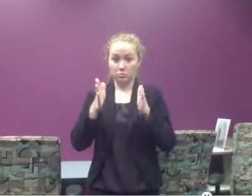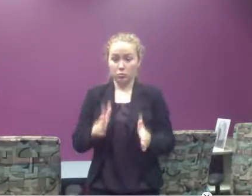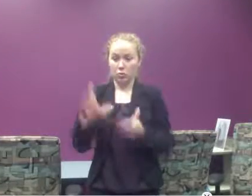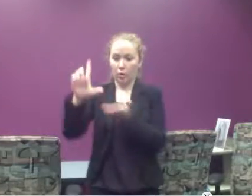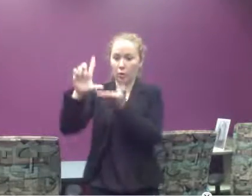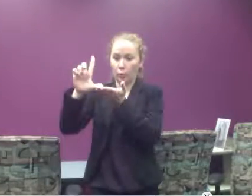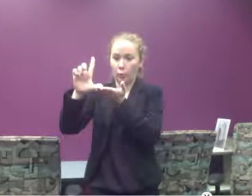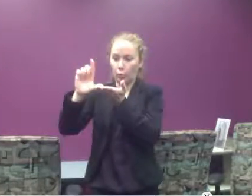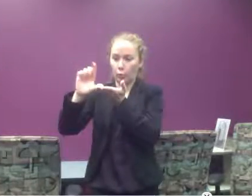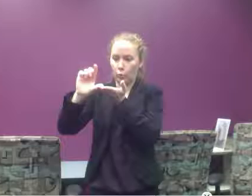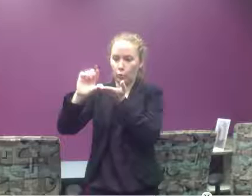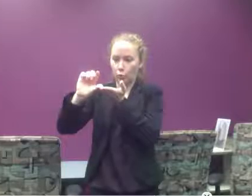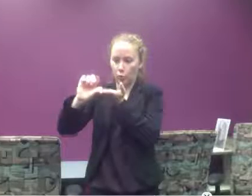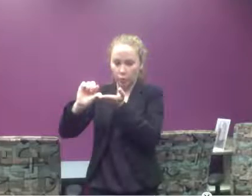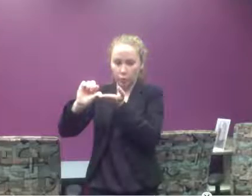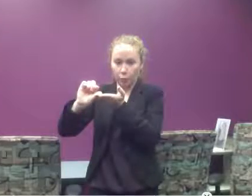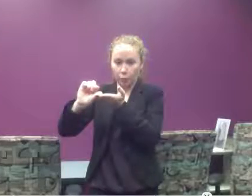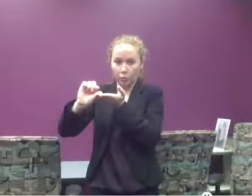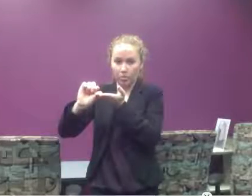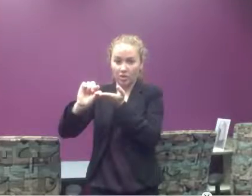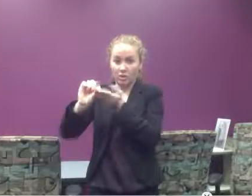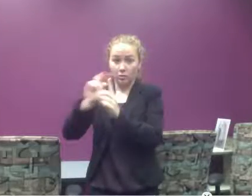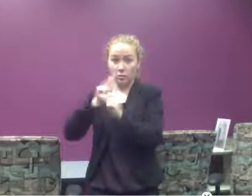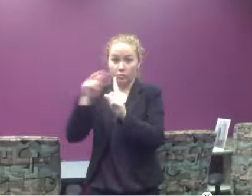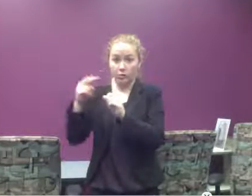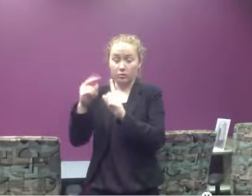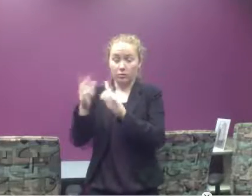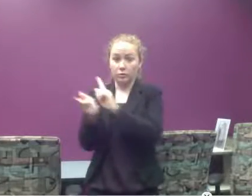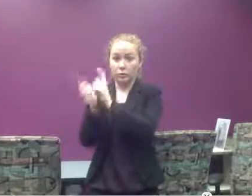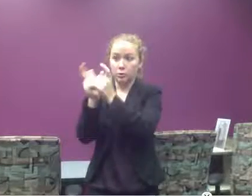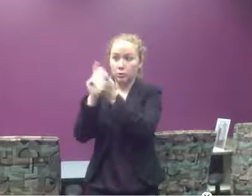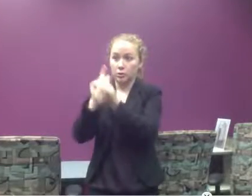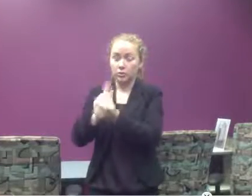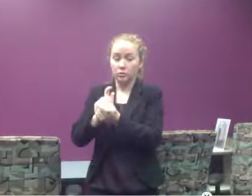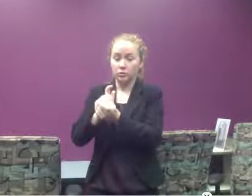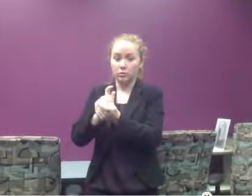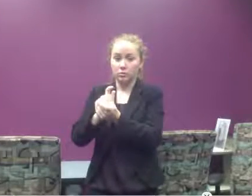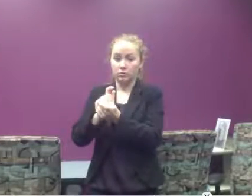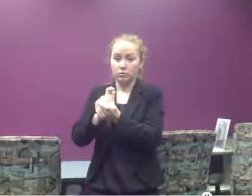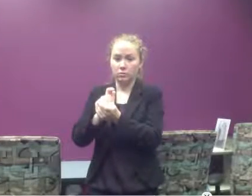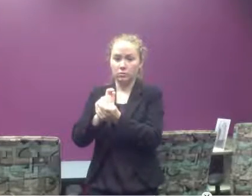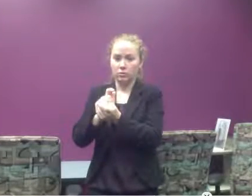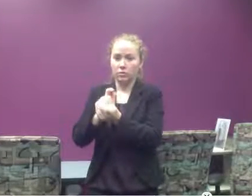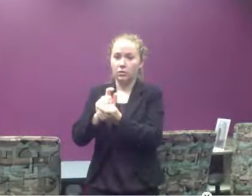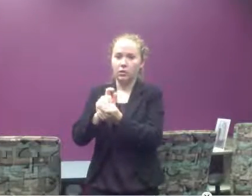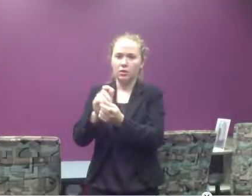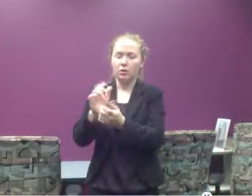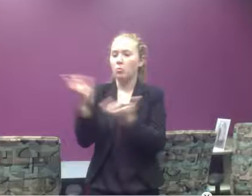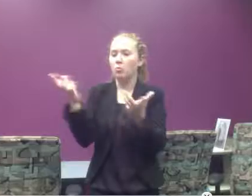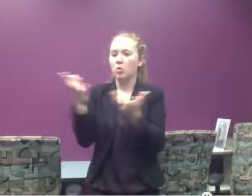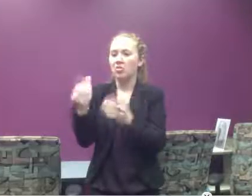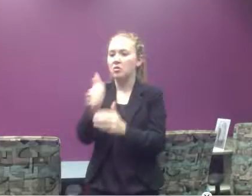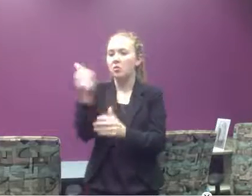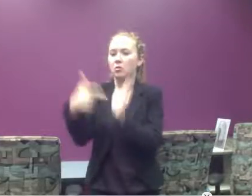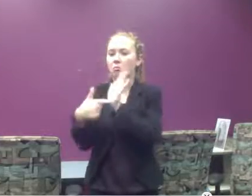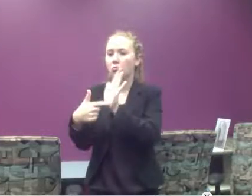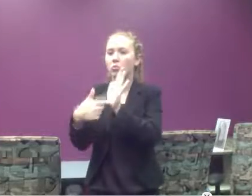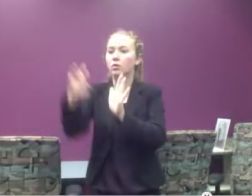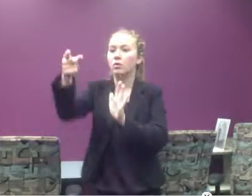It's kind of like the movie Honey, I Shrunk the Kids. Their perspective changes when they are shrunk down to a smaller